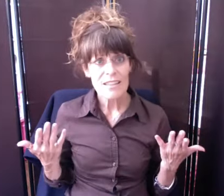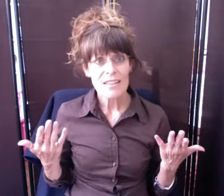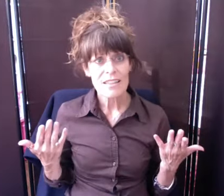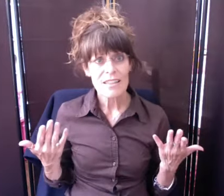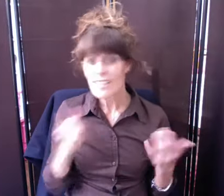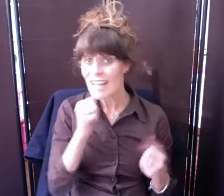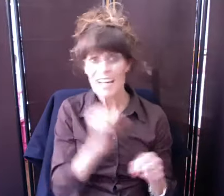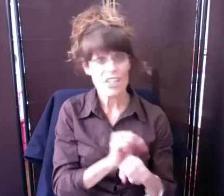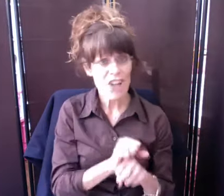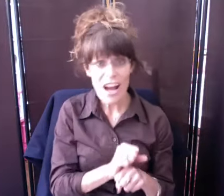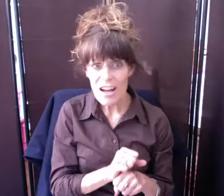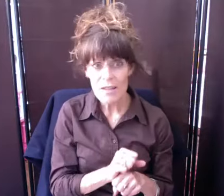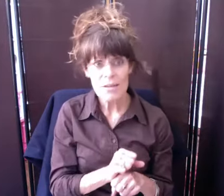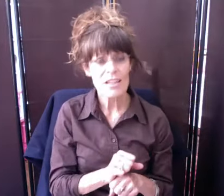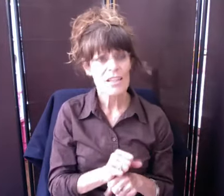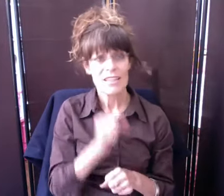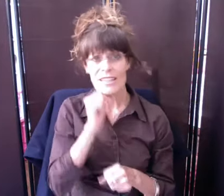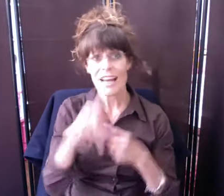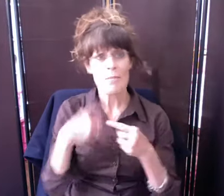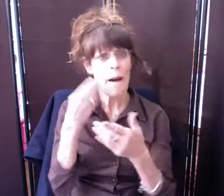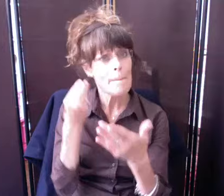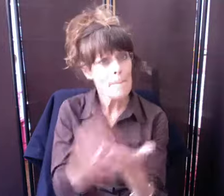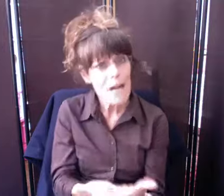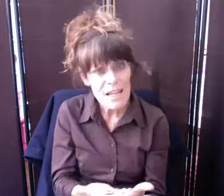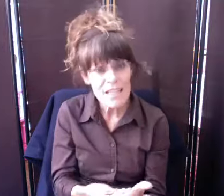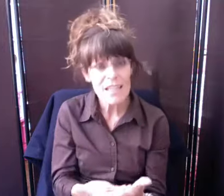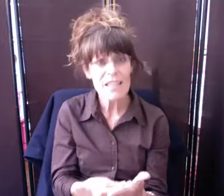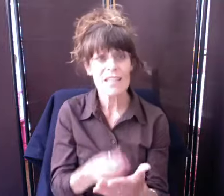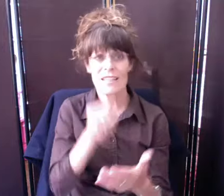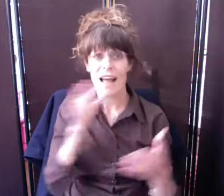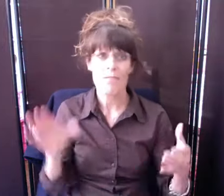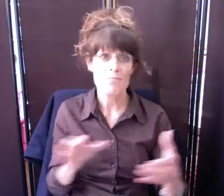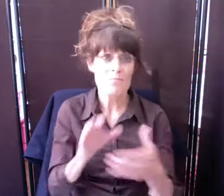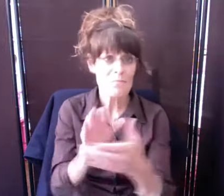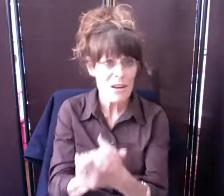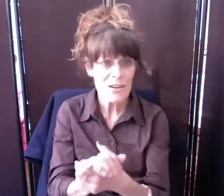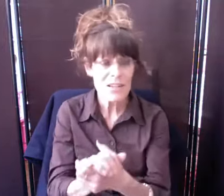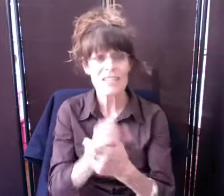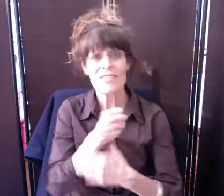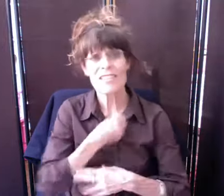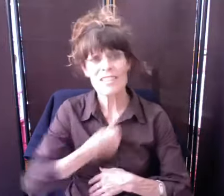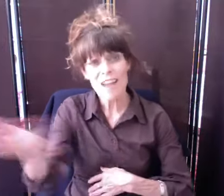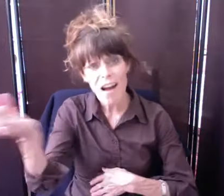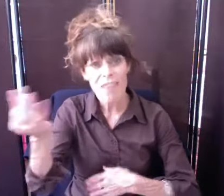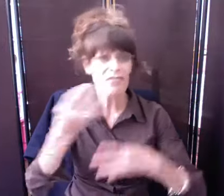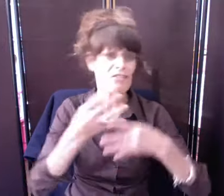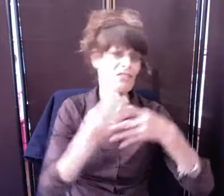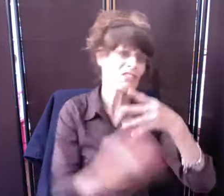lost jobs, I'd had money, lost money, I'd been married, I had a house, like I had stuff that I thought for sure would make you happy,